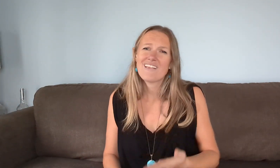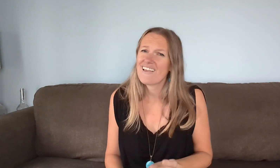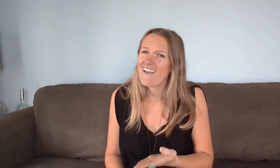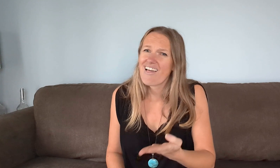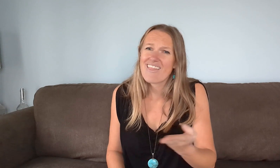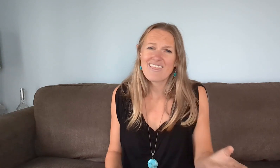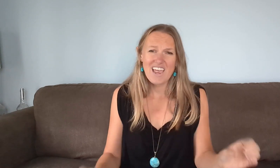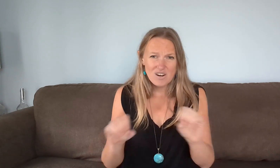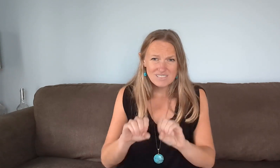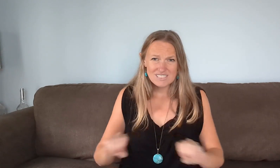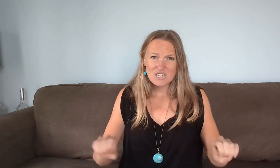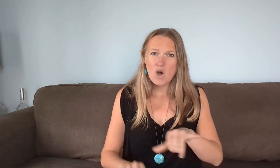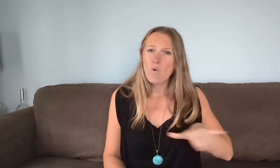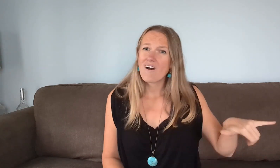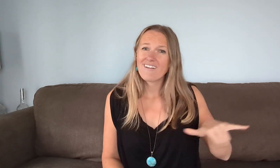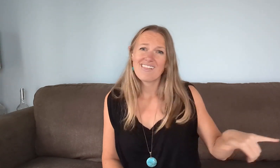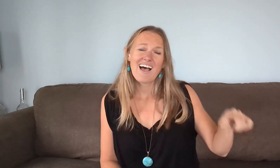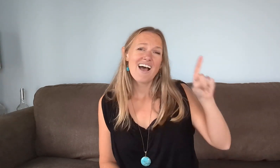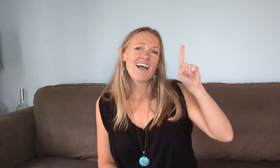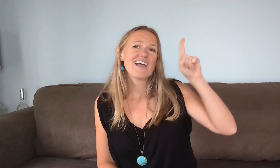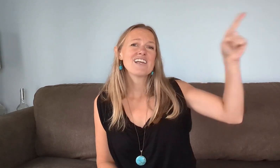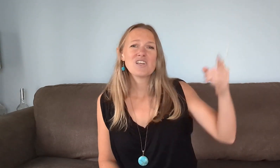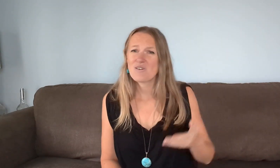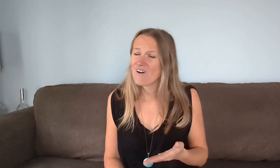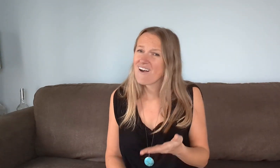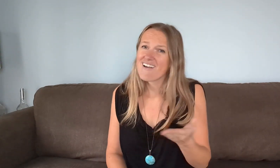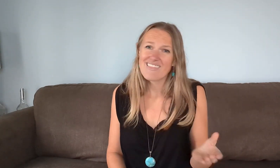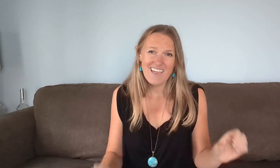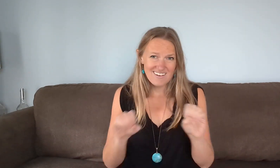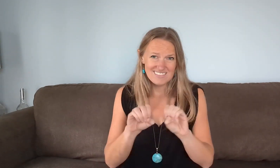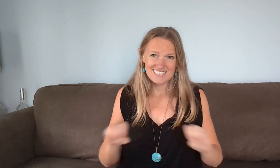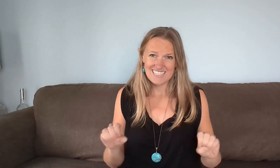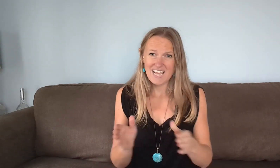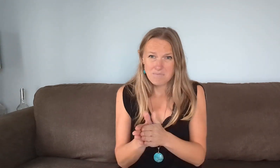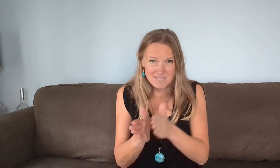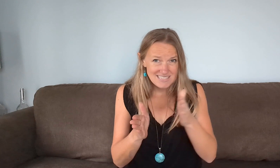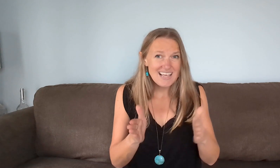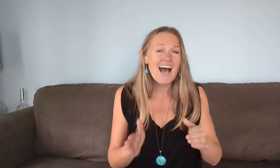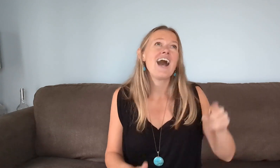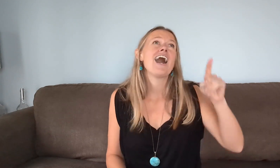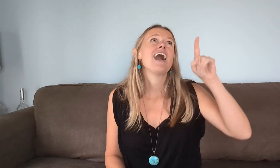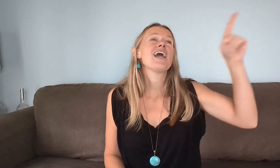Holy, there is no one like you. There is none beside